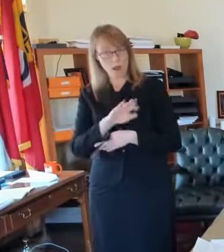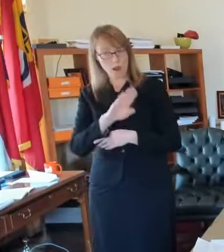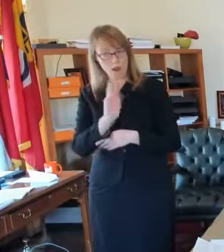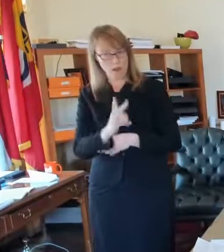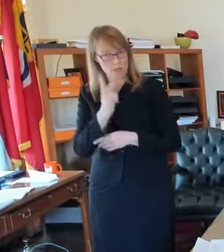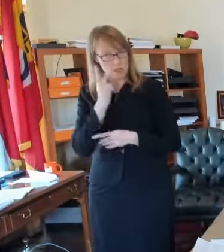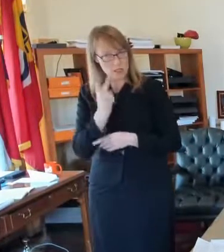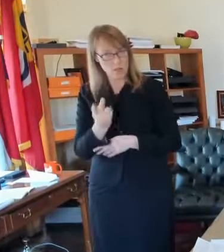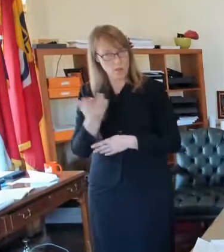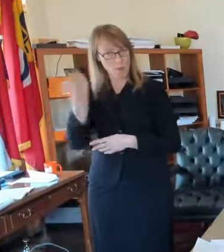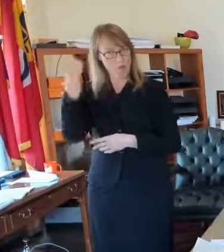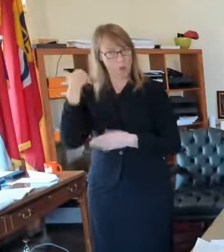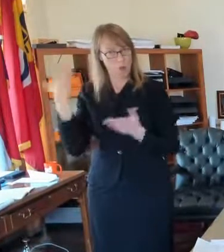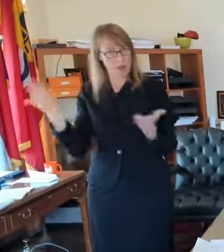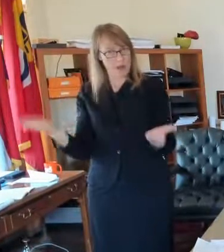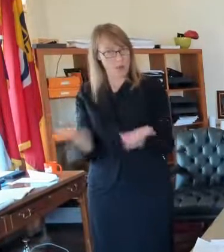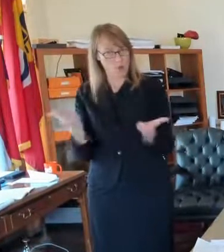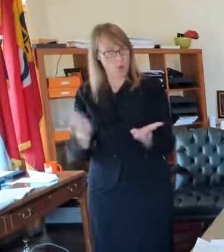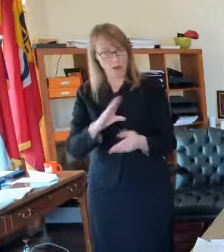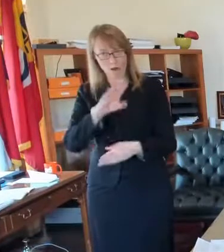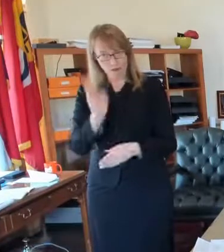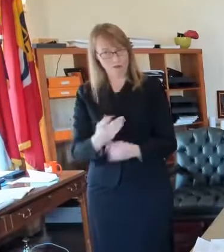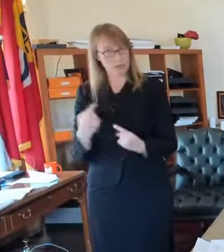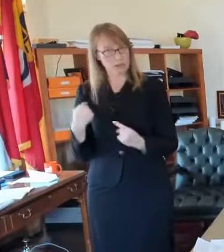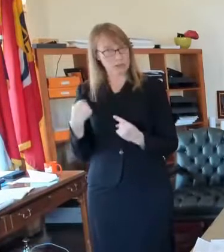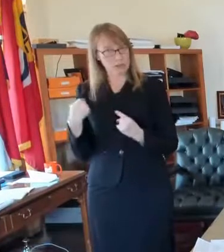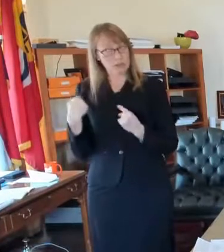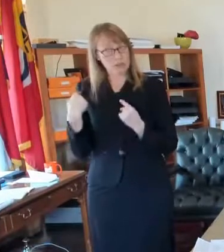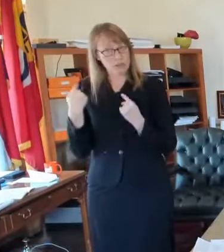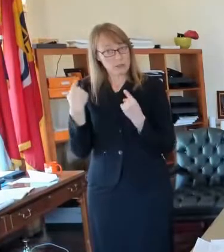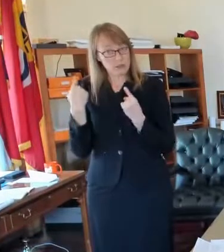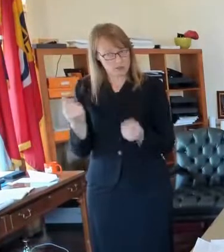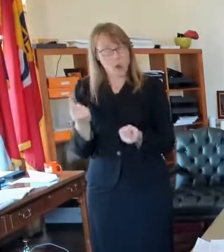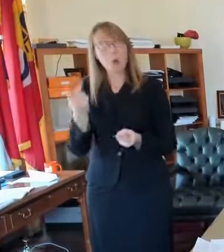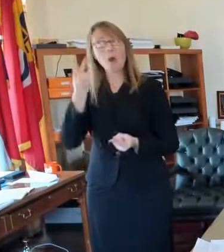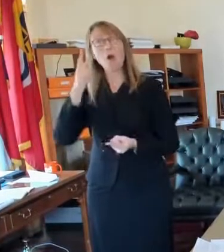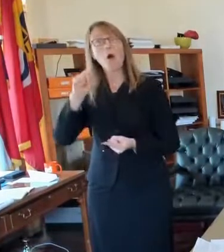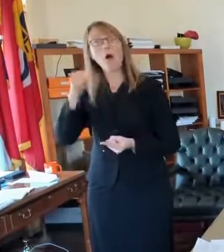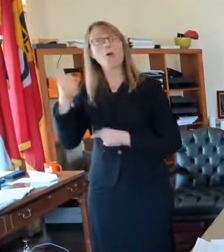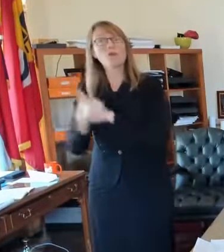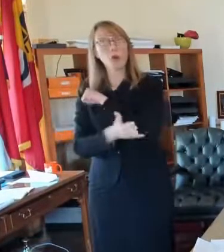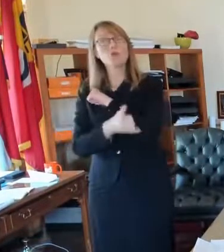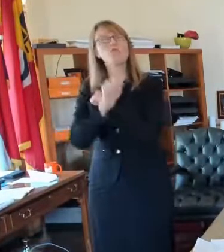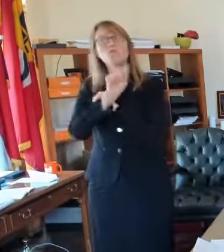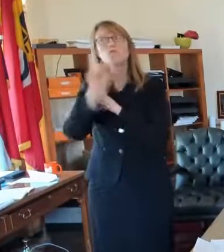countries, but never seen anything like this in this country. So